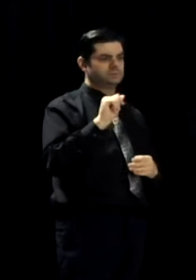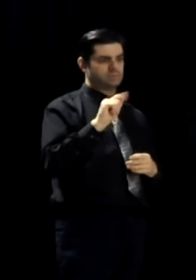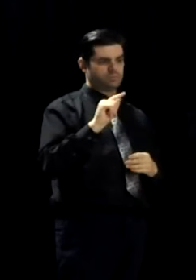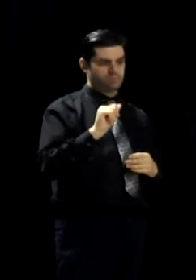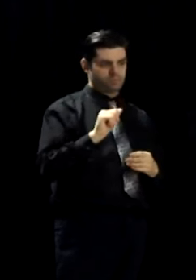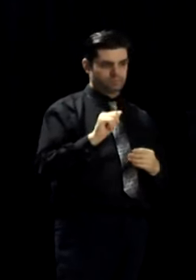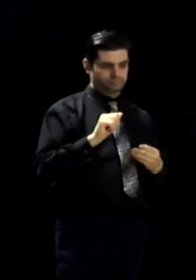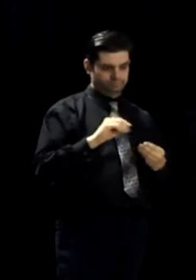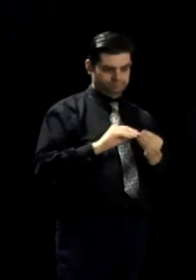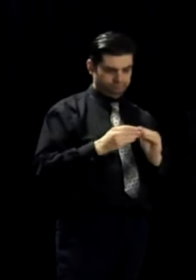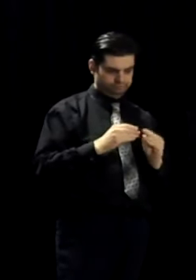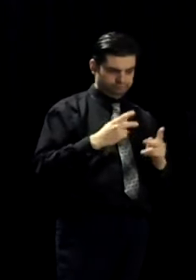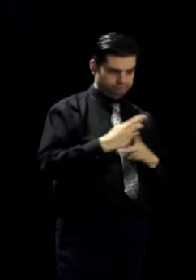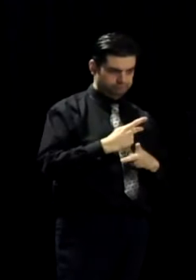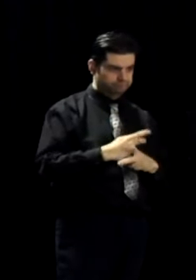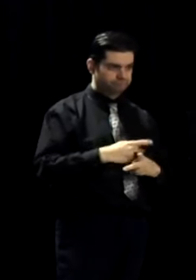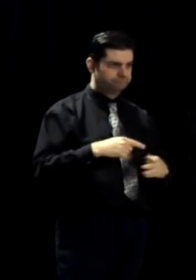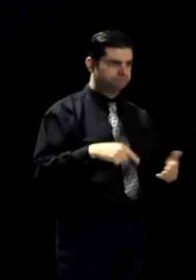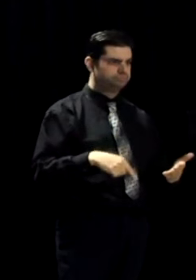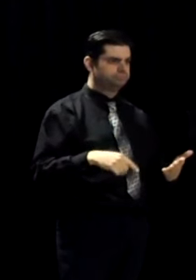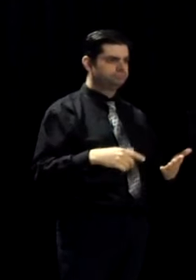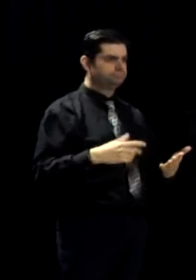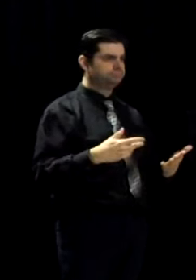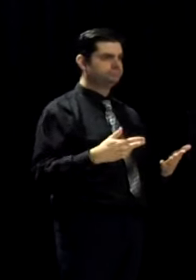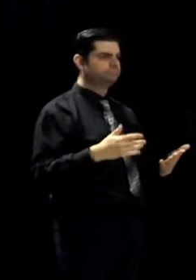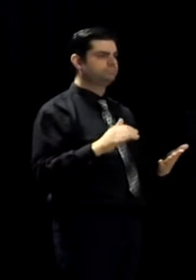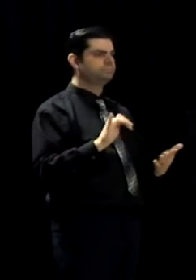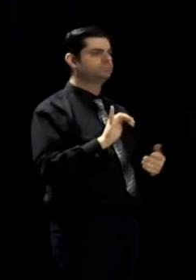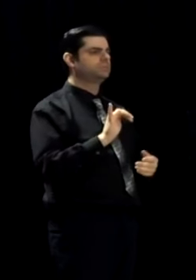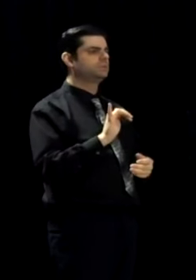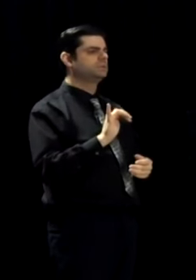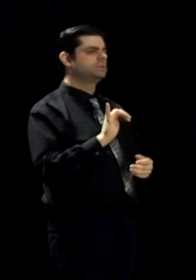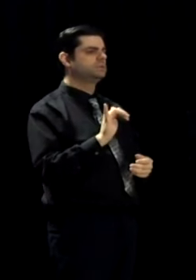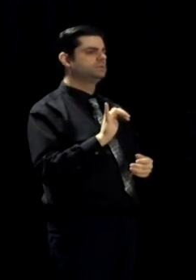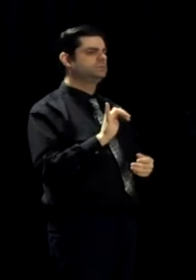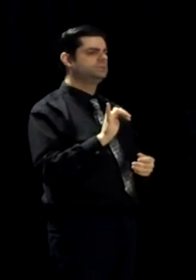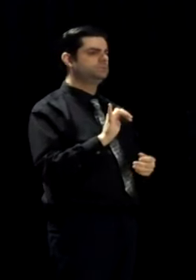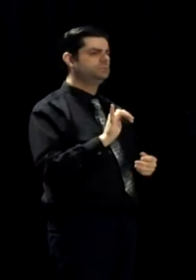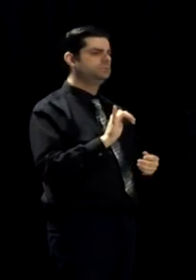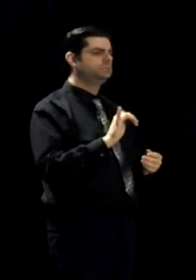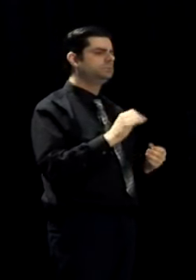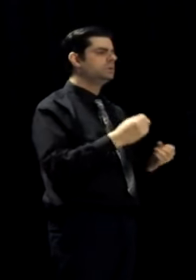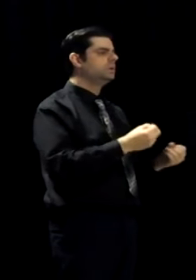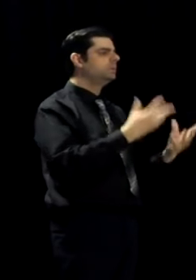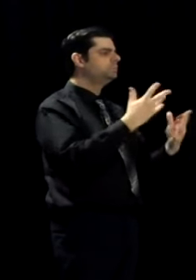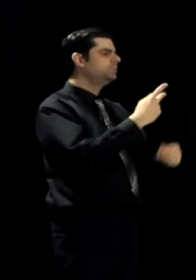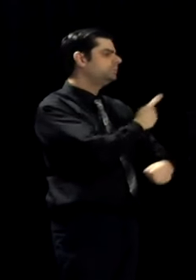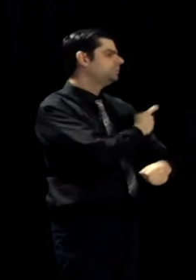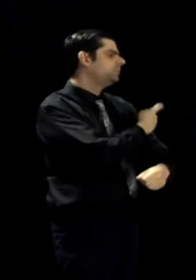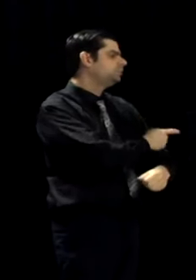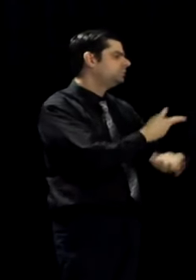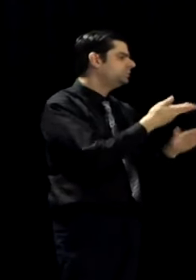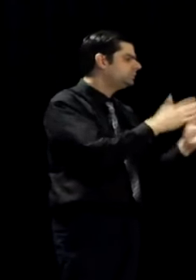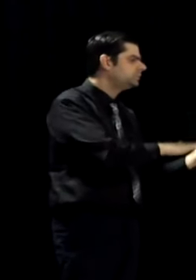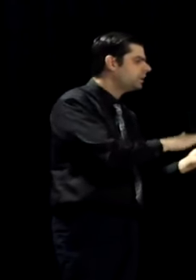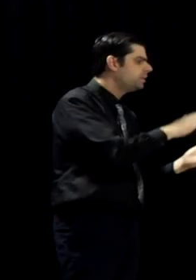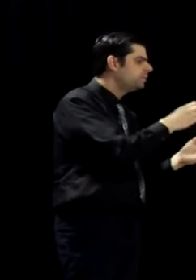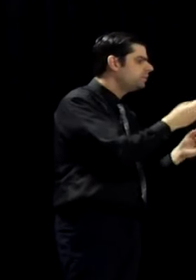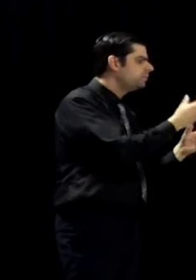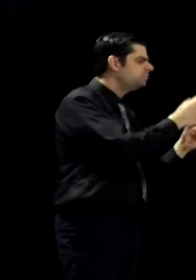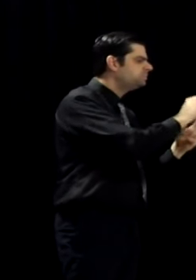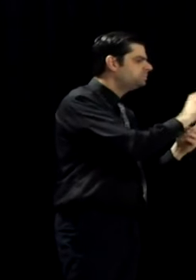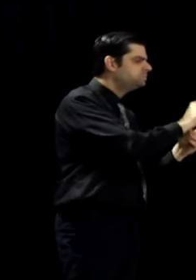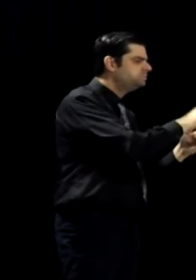performed related to death rates, when you look at testing rates, we are the